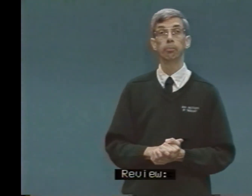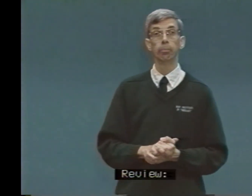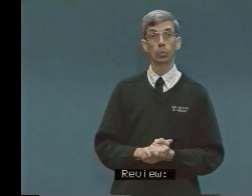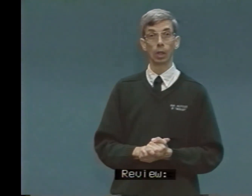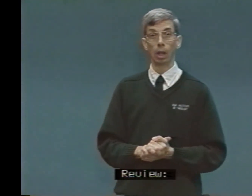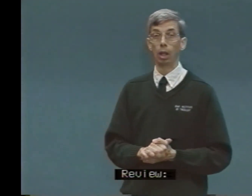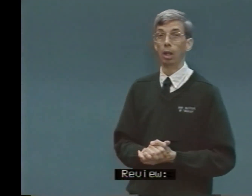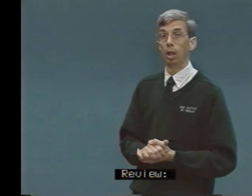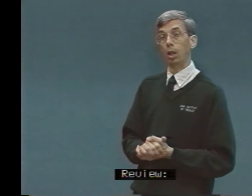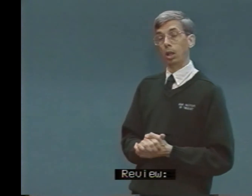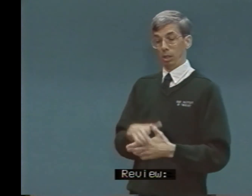Review